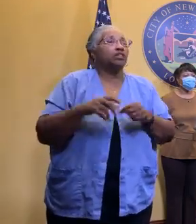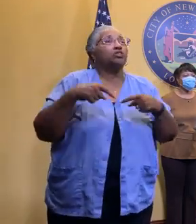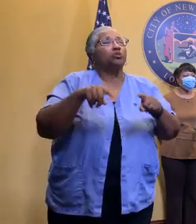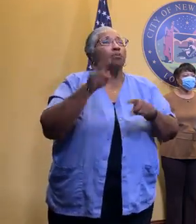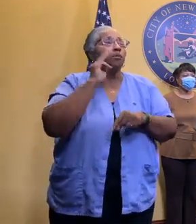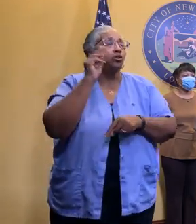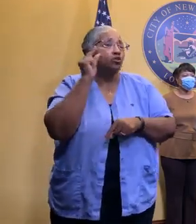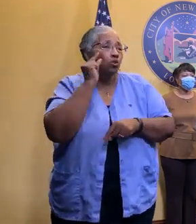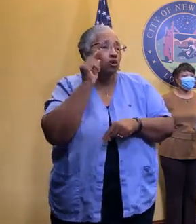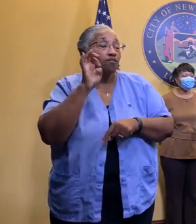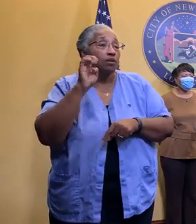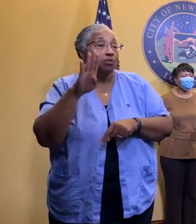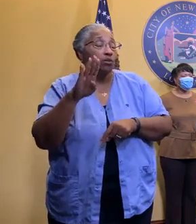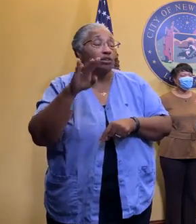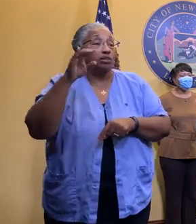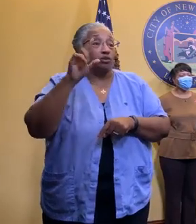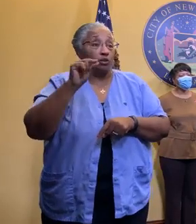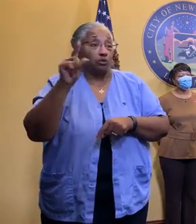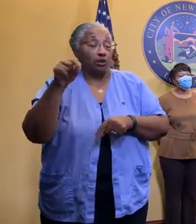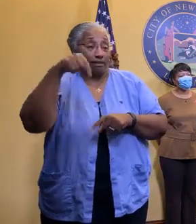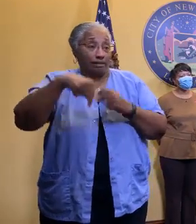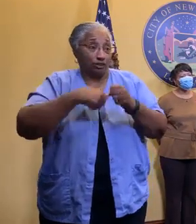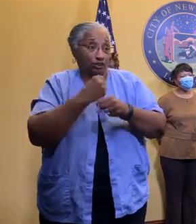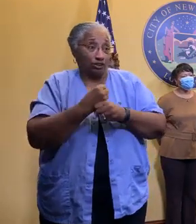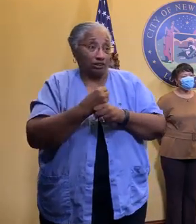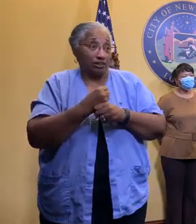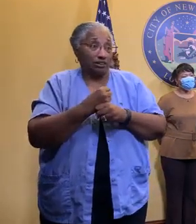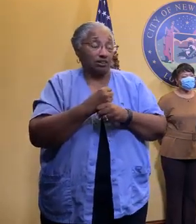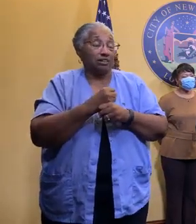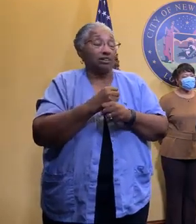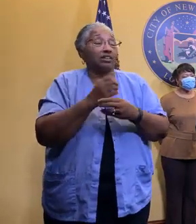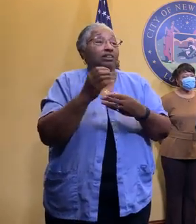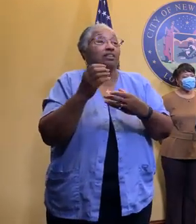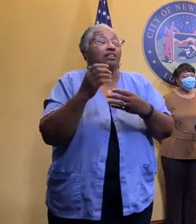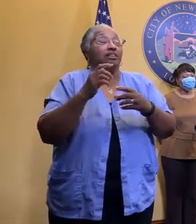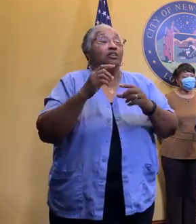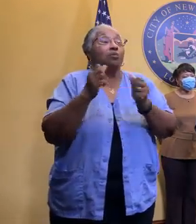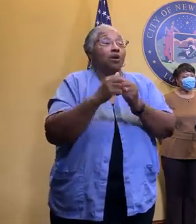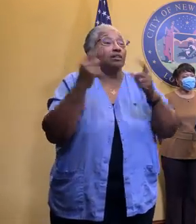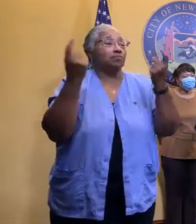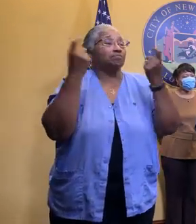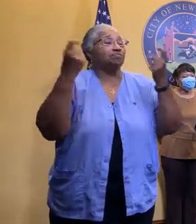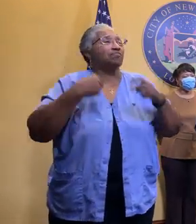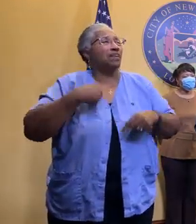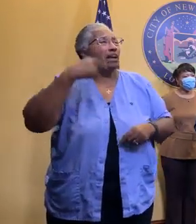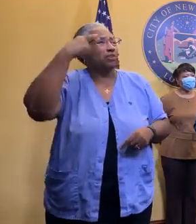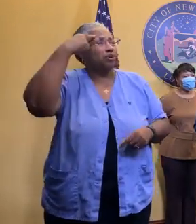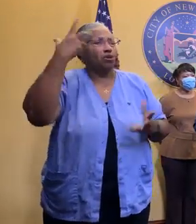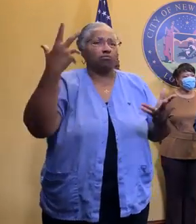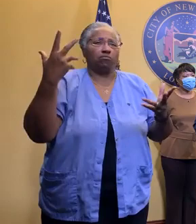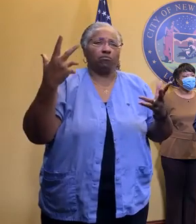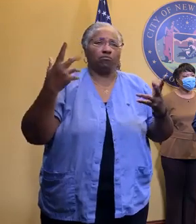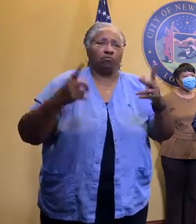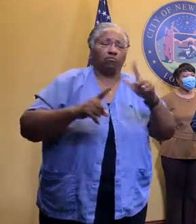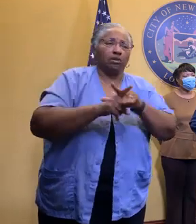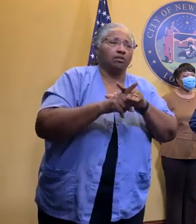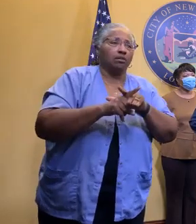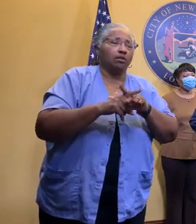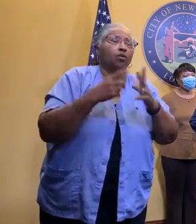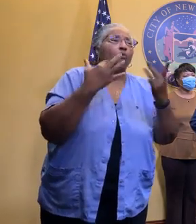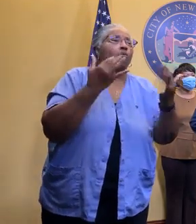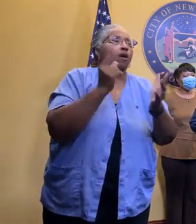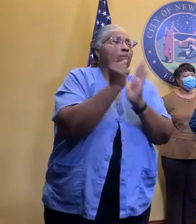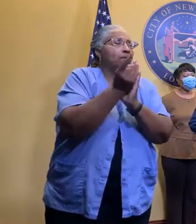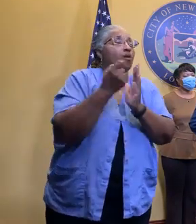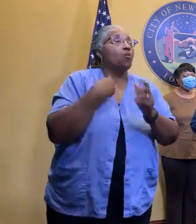Gras, February 2020. In between the festivities and revelations, I thought, wait a minute, we can do something